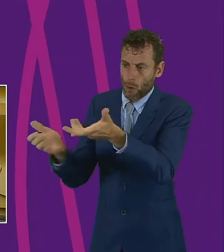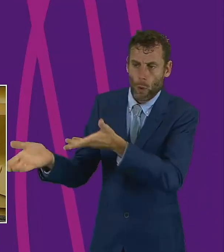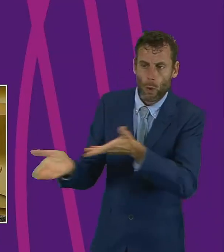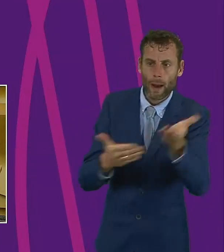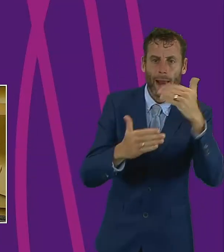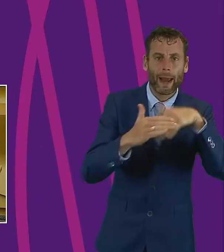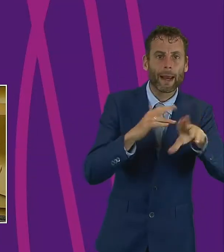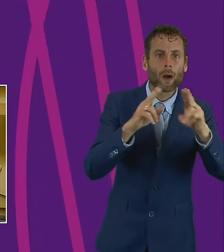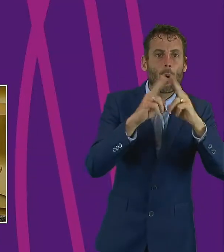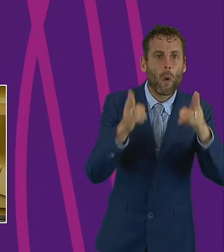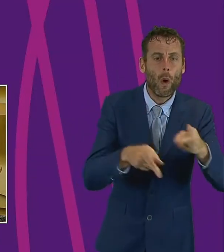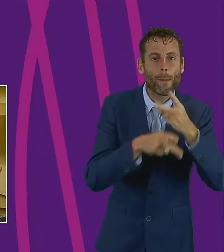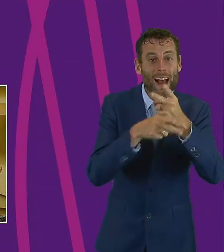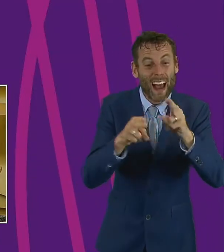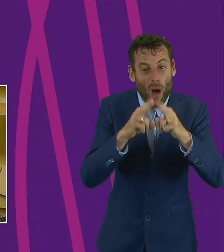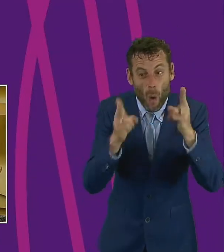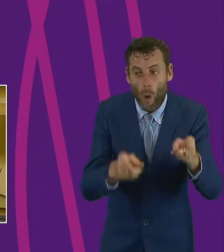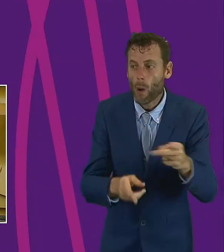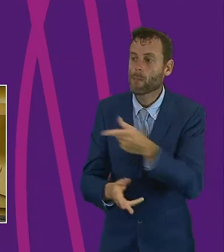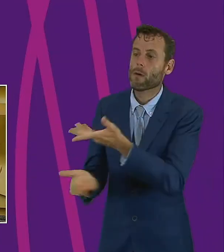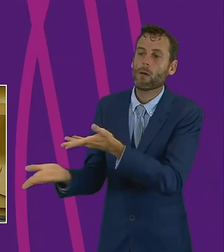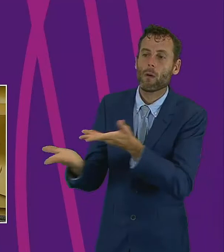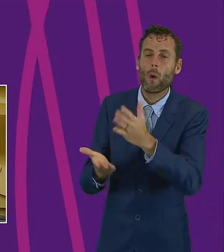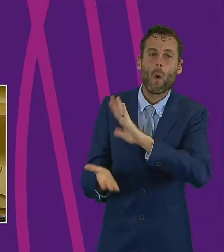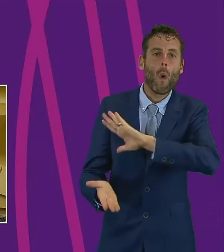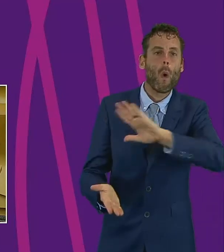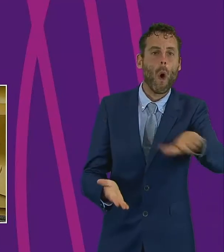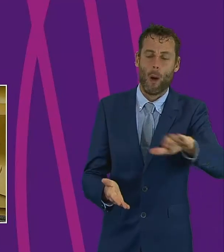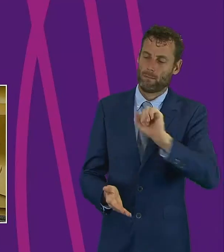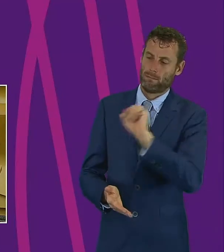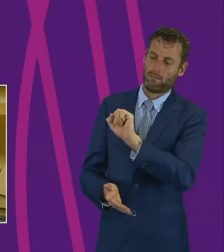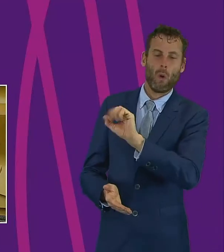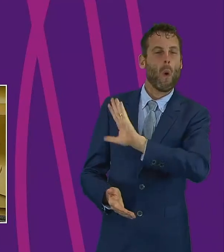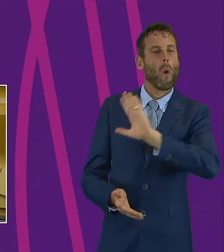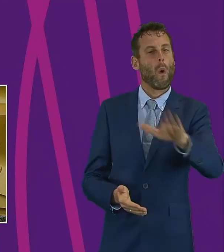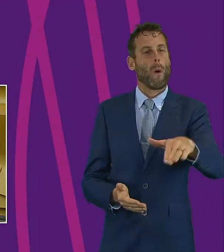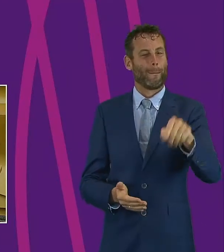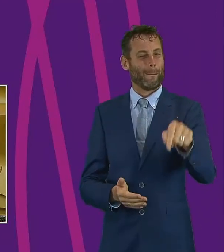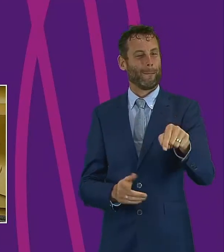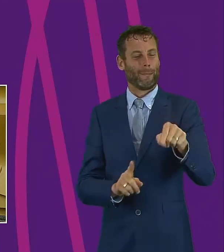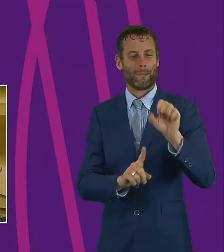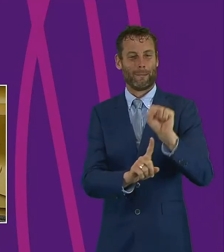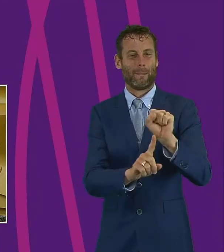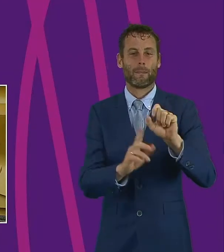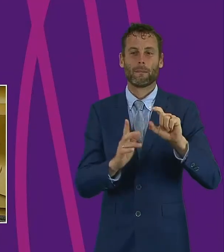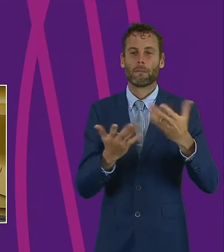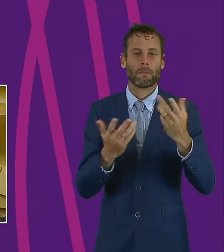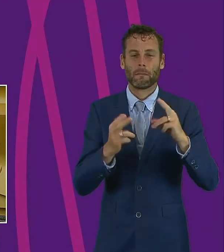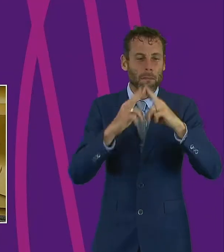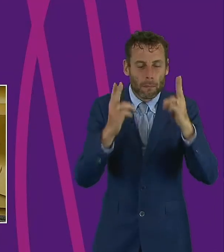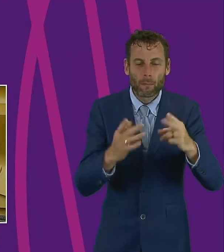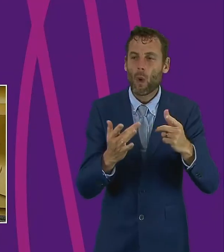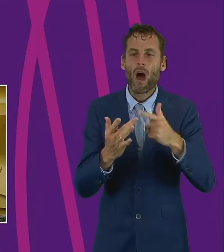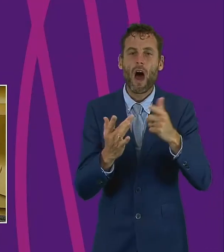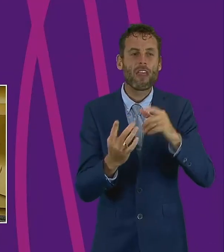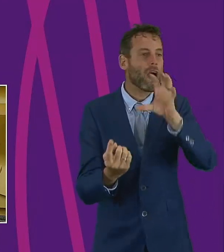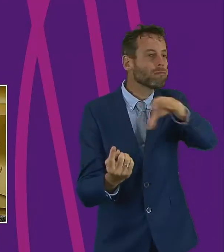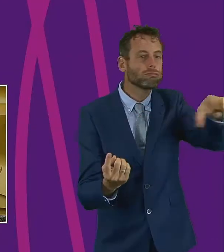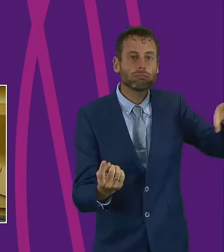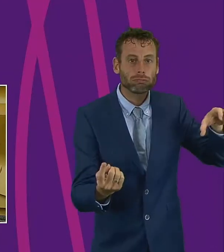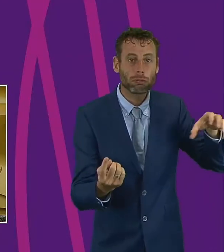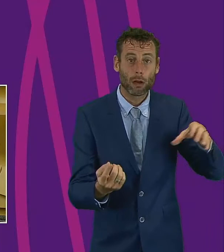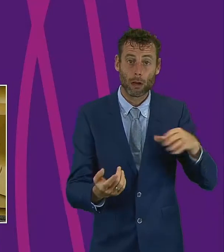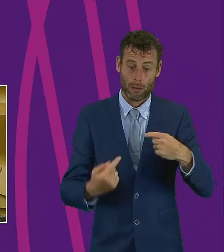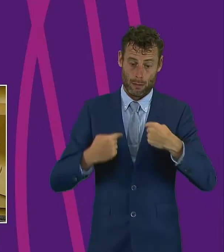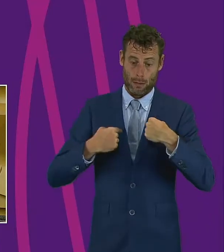or from a hospital to their own home or to a care home or to any other setting. The responsibility of